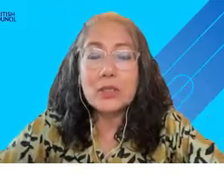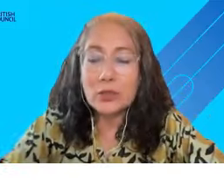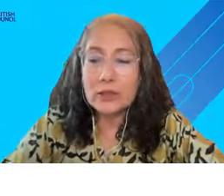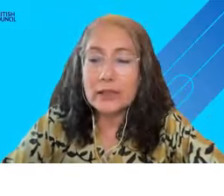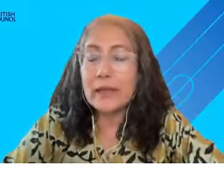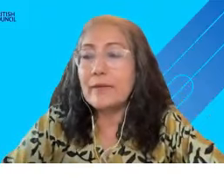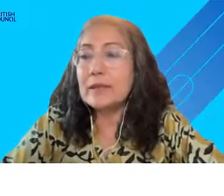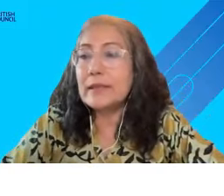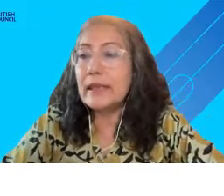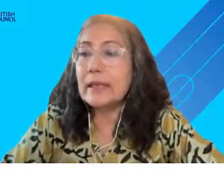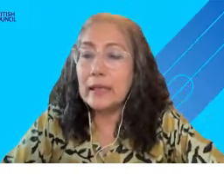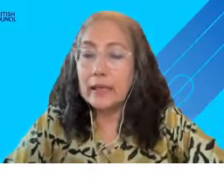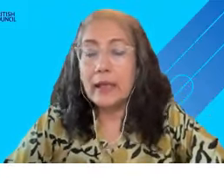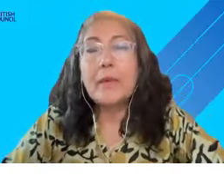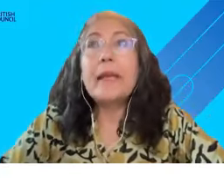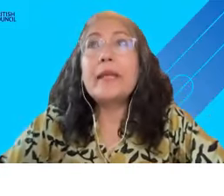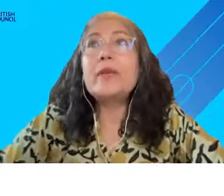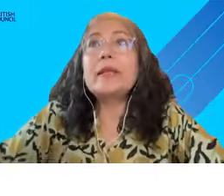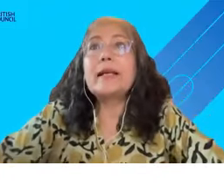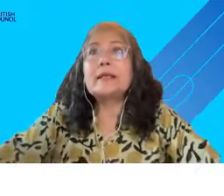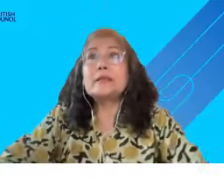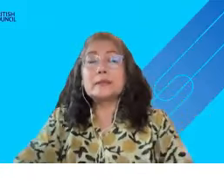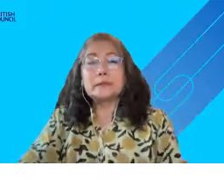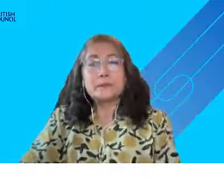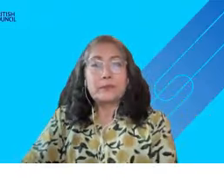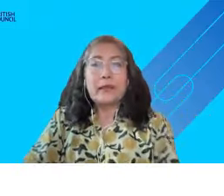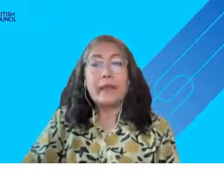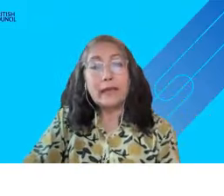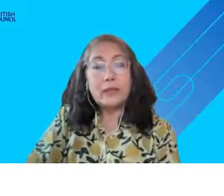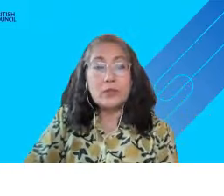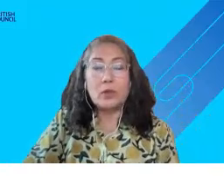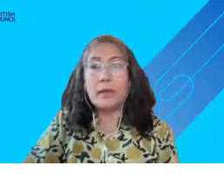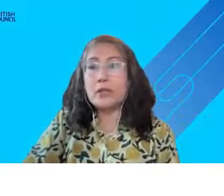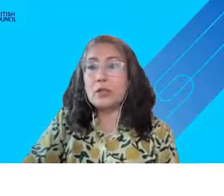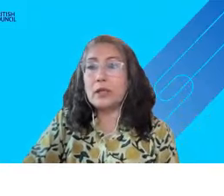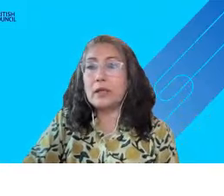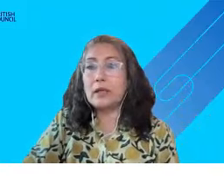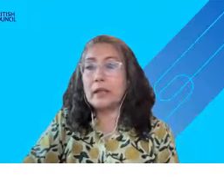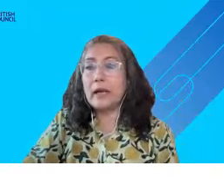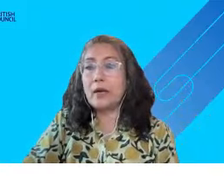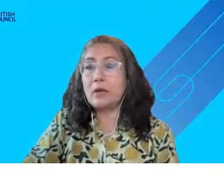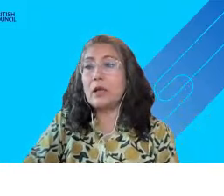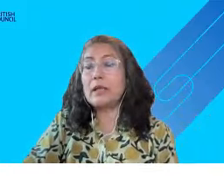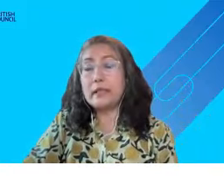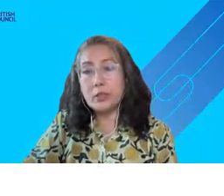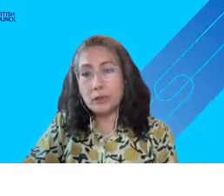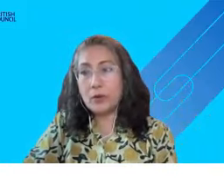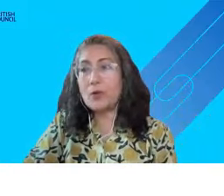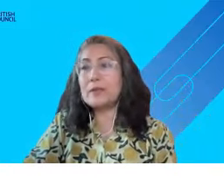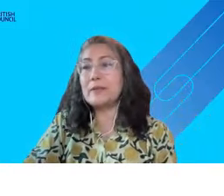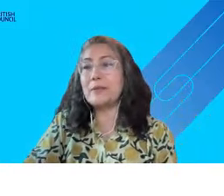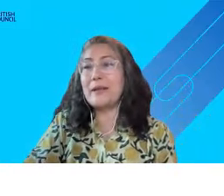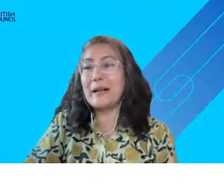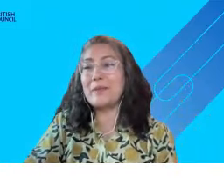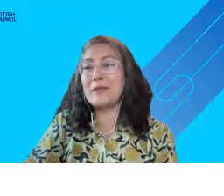especially little children, they love the singing. Many great ideas. Thank you so much. Now, leadership